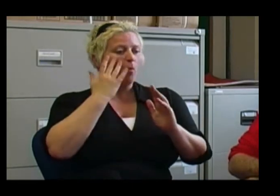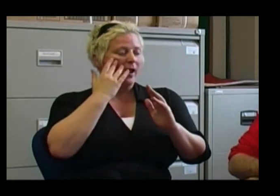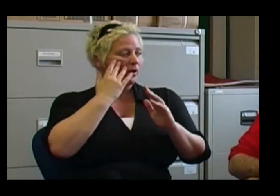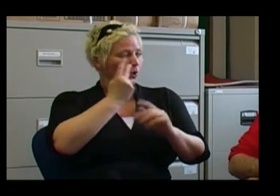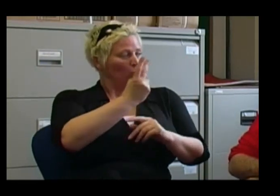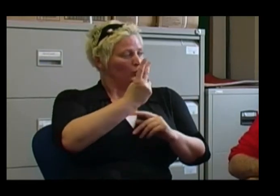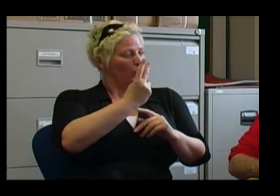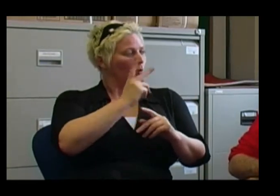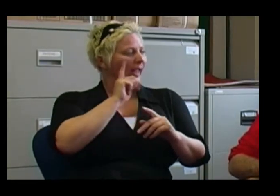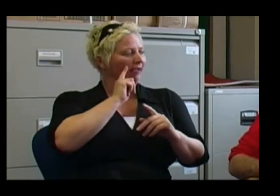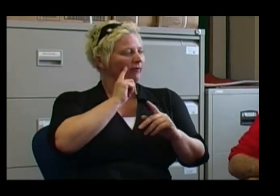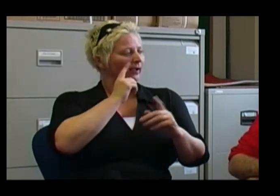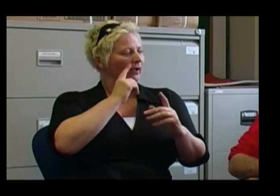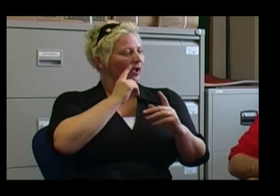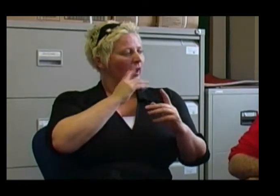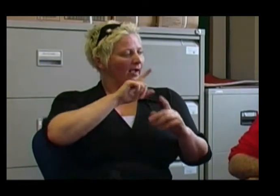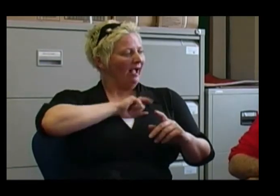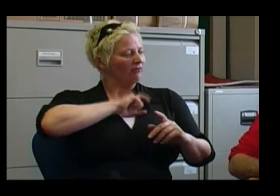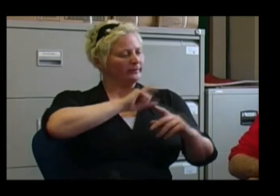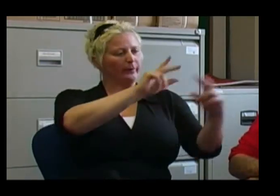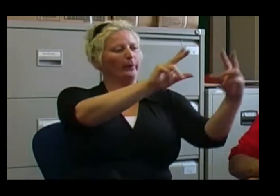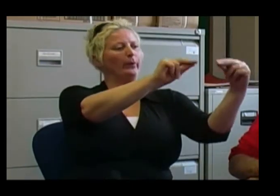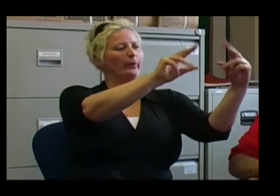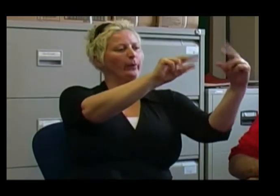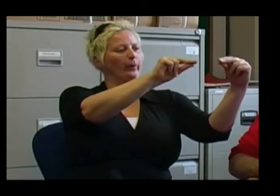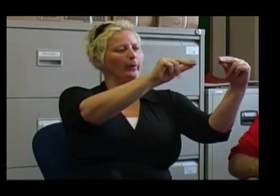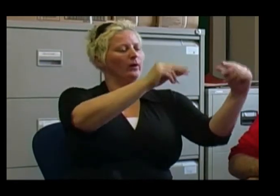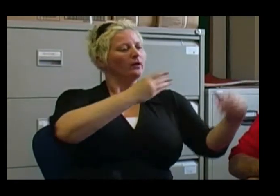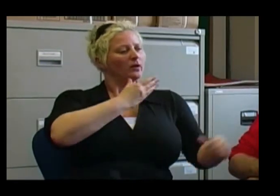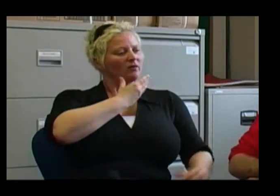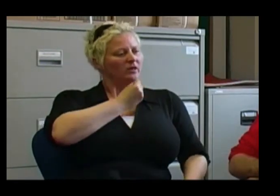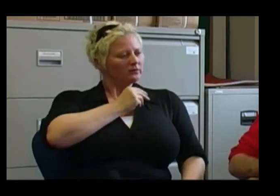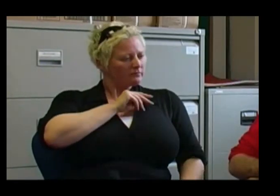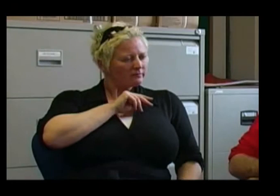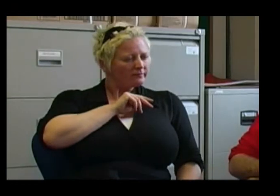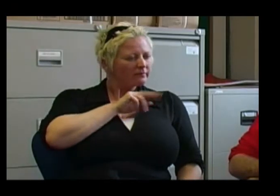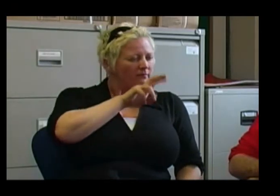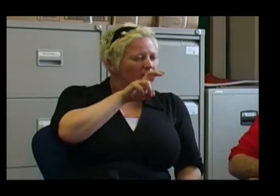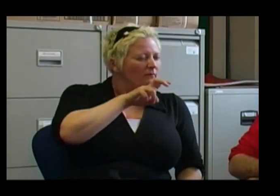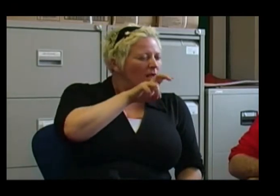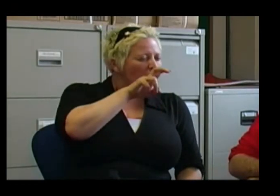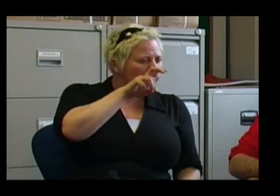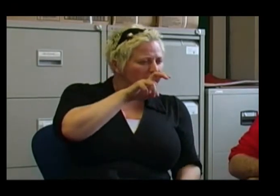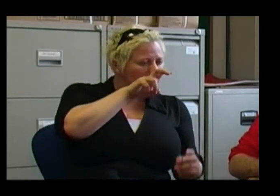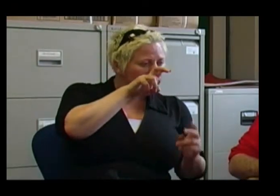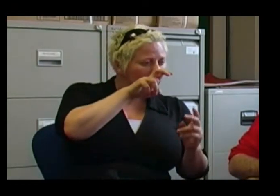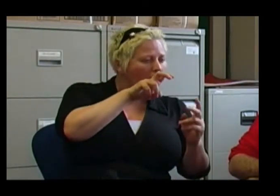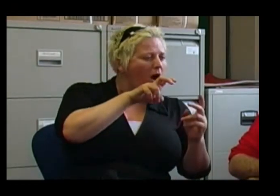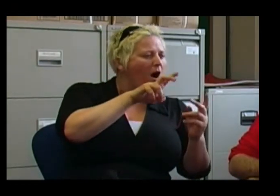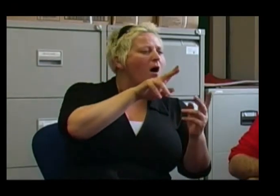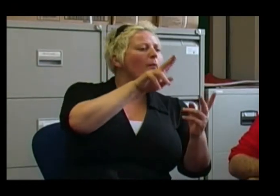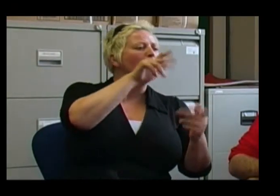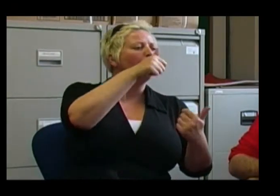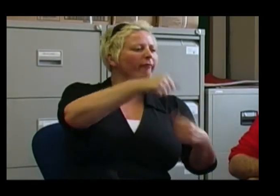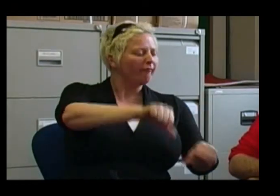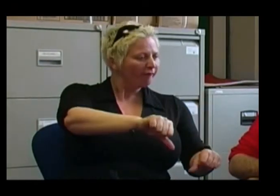So I'll give you an example. So there's two hearing characters who are chatting away, and Chris watches, he's lip